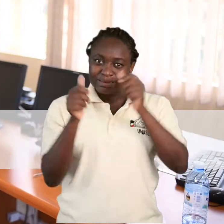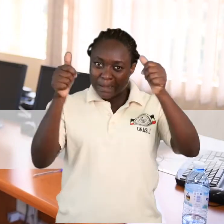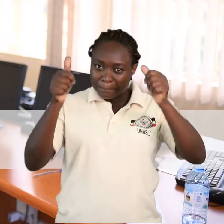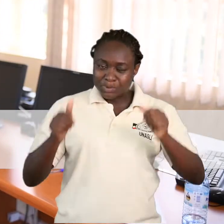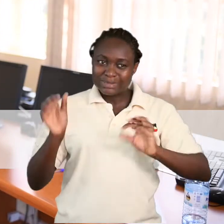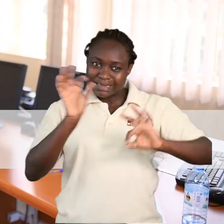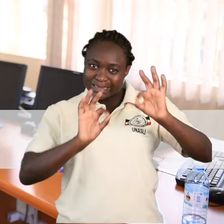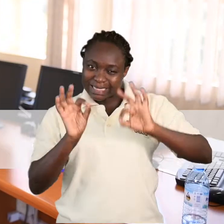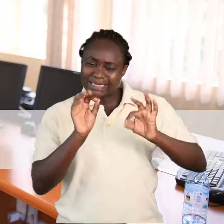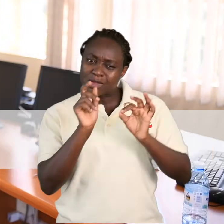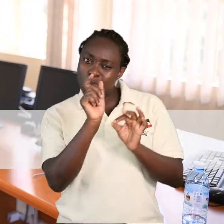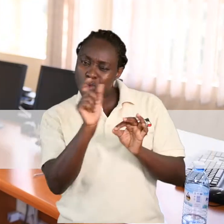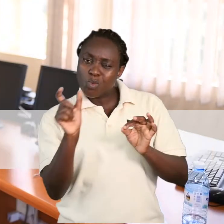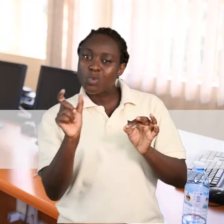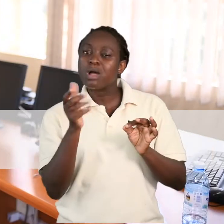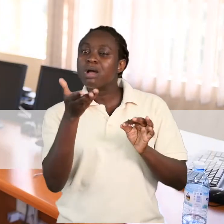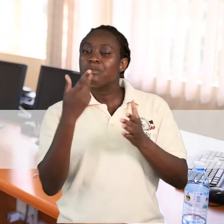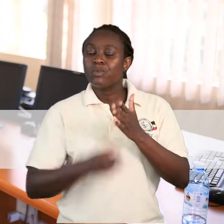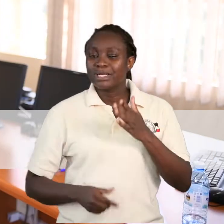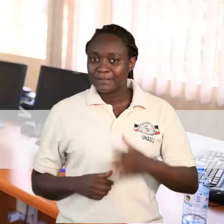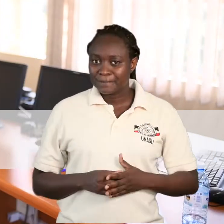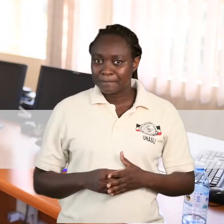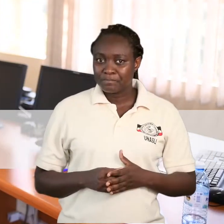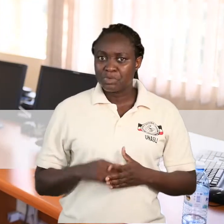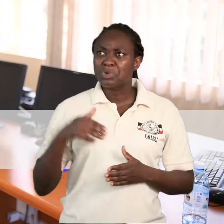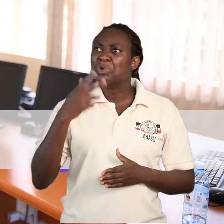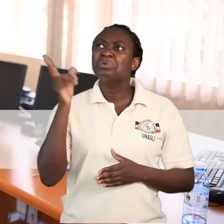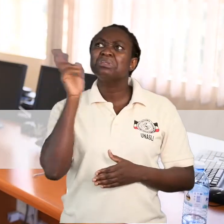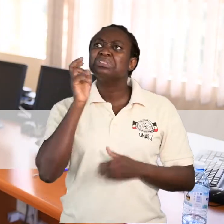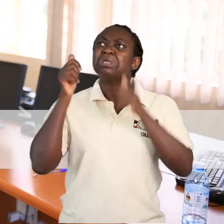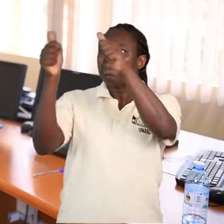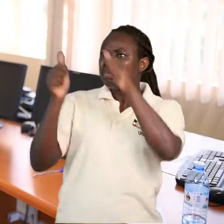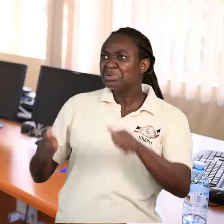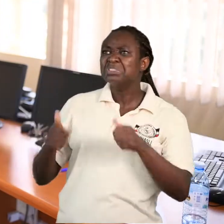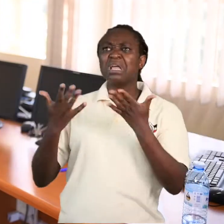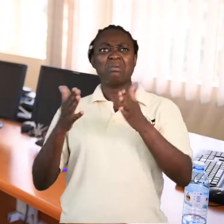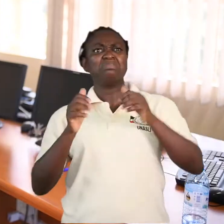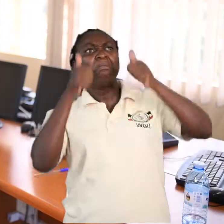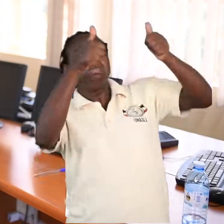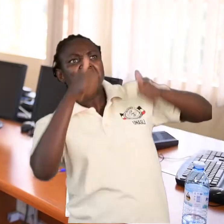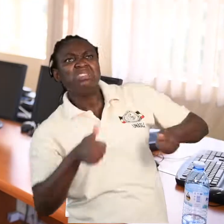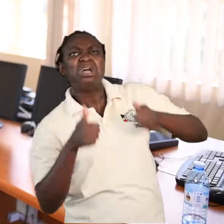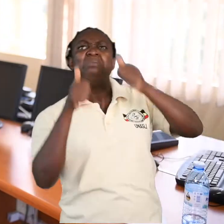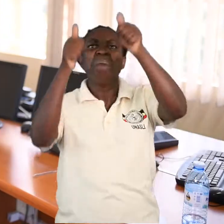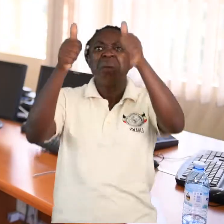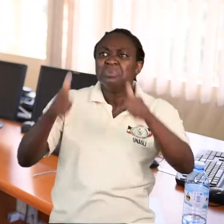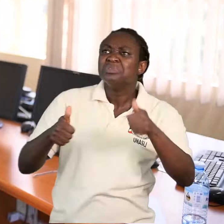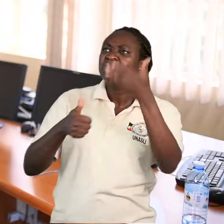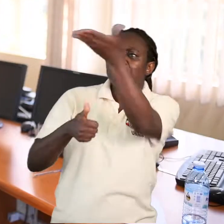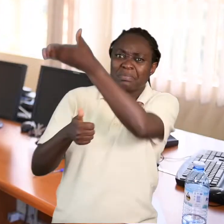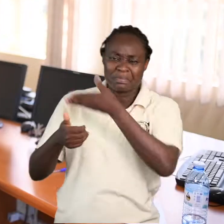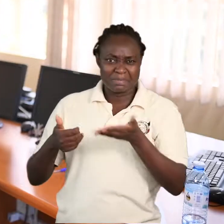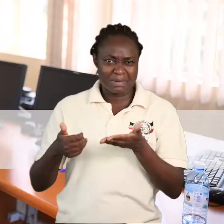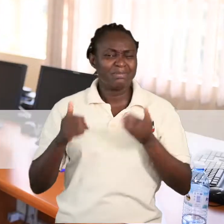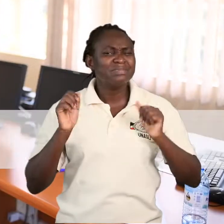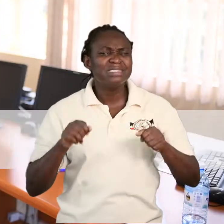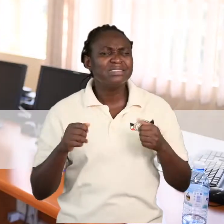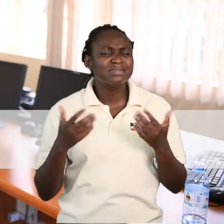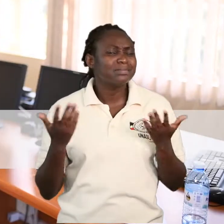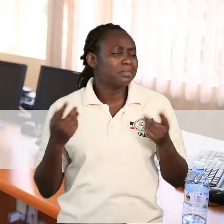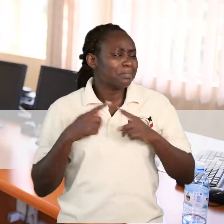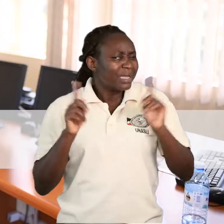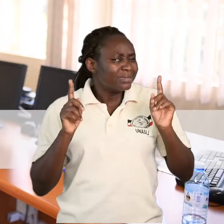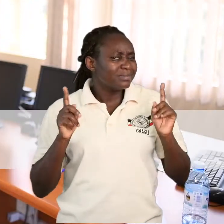designing. Because we always hear the word poster, poster, poster, poster. Okay.